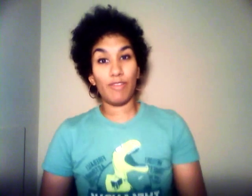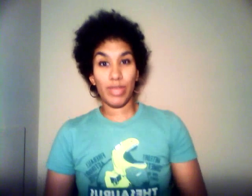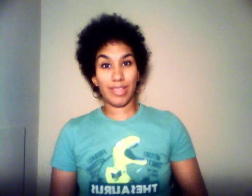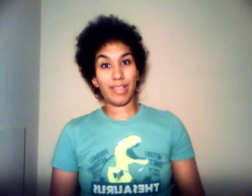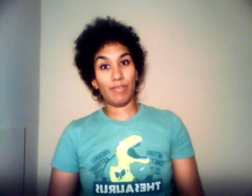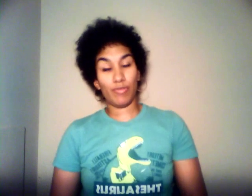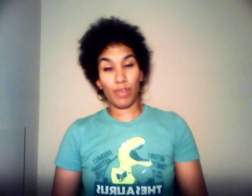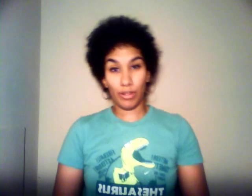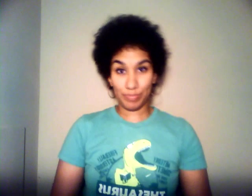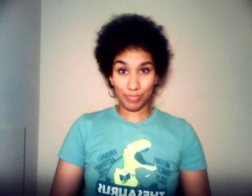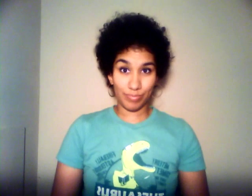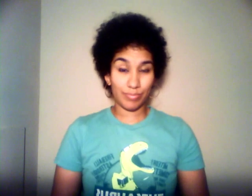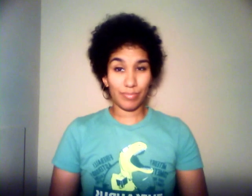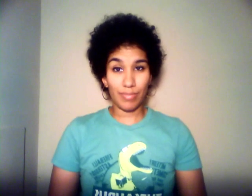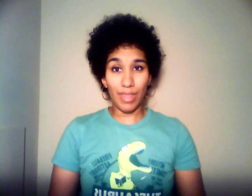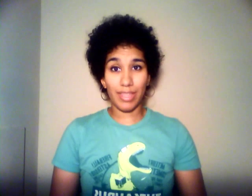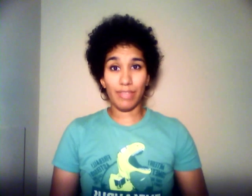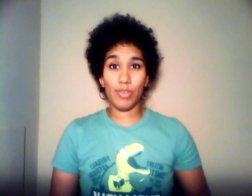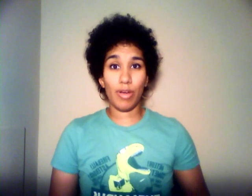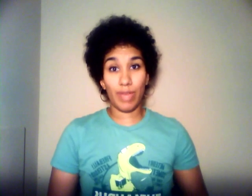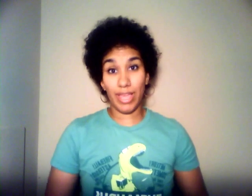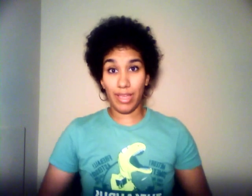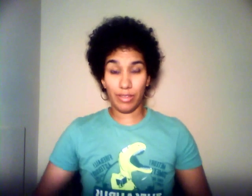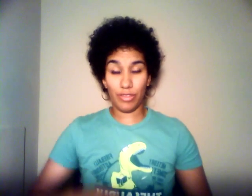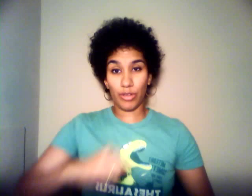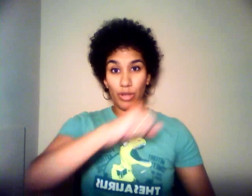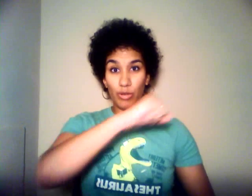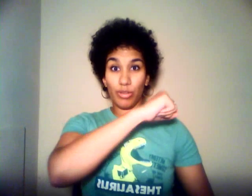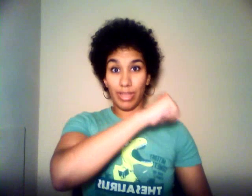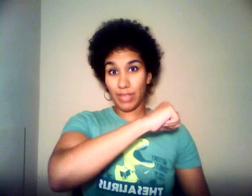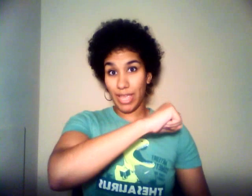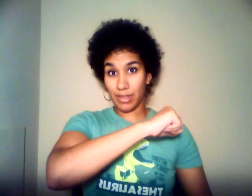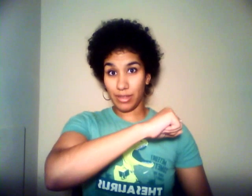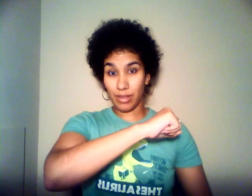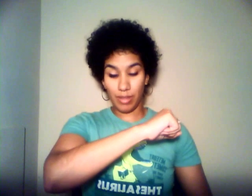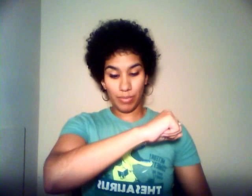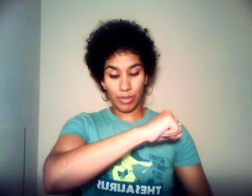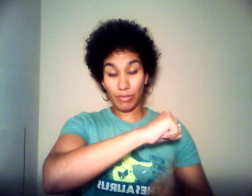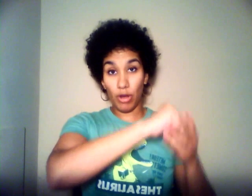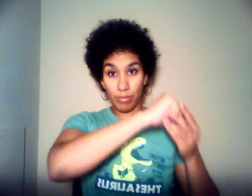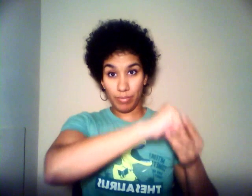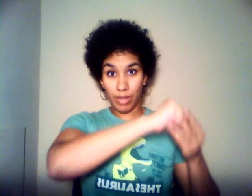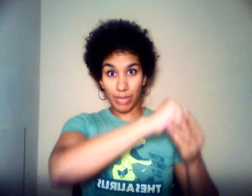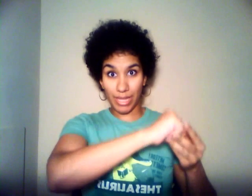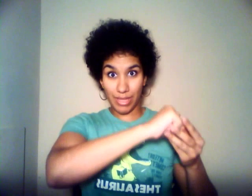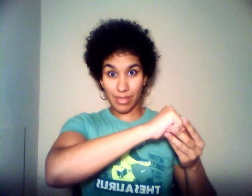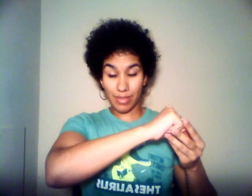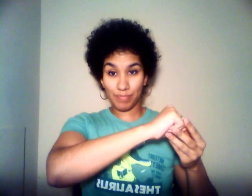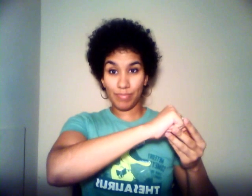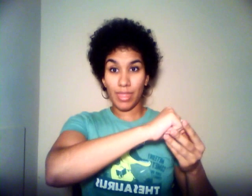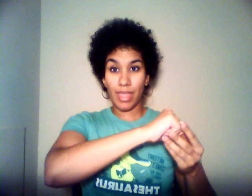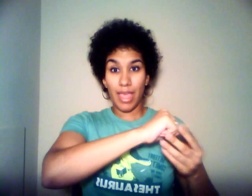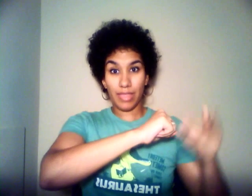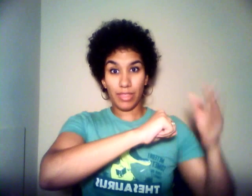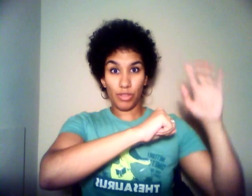with the sign for fall. If you are right-handed, you're going to hold your left hand up, left arm up like this. And then your